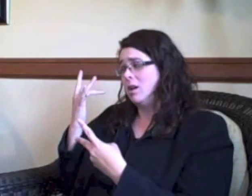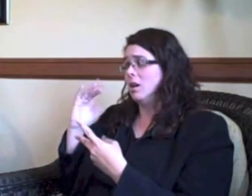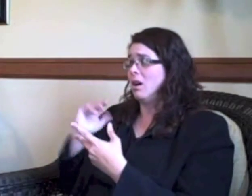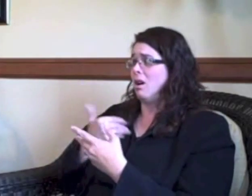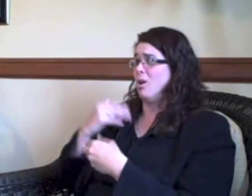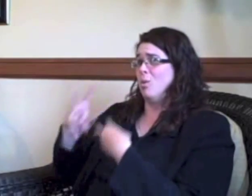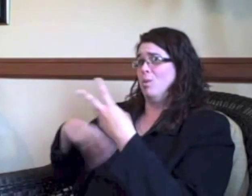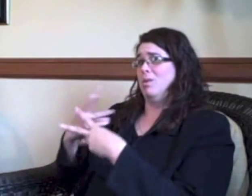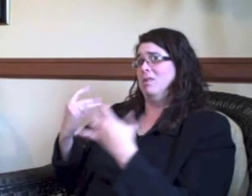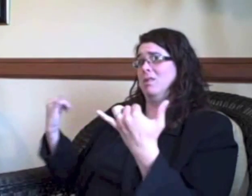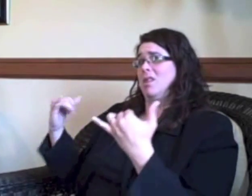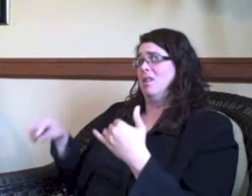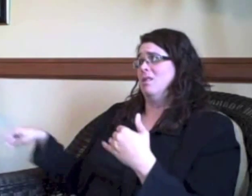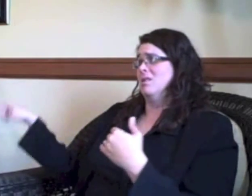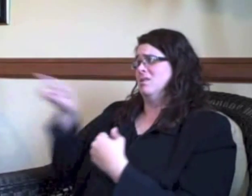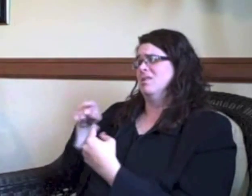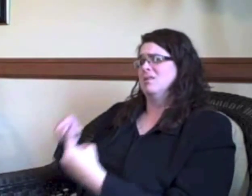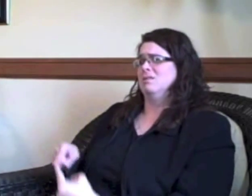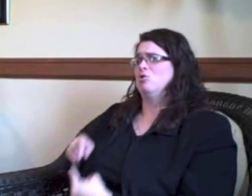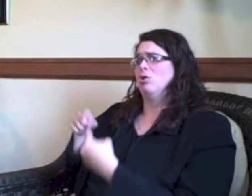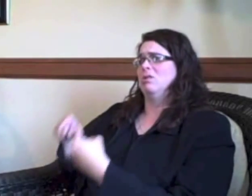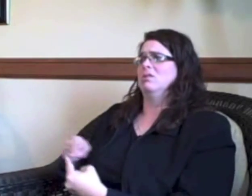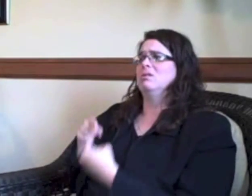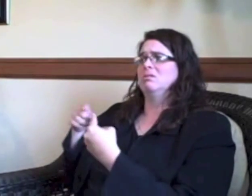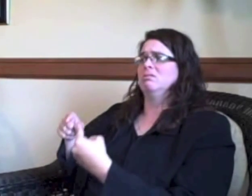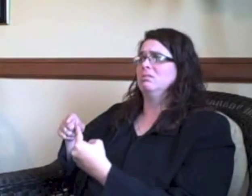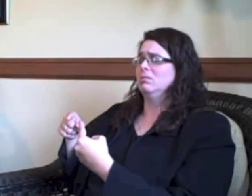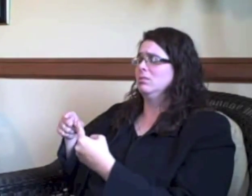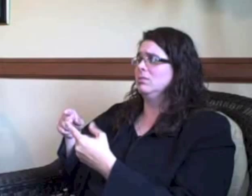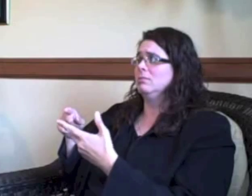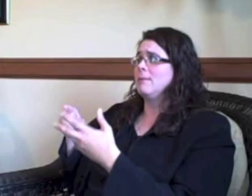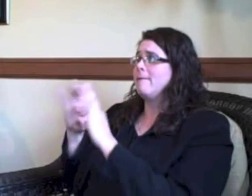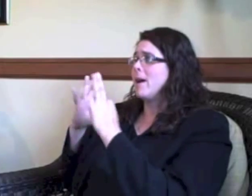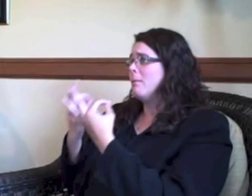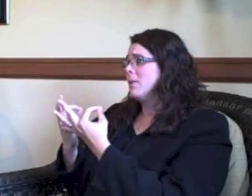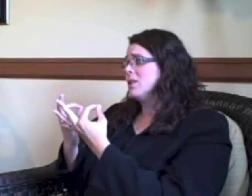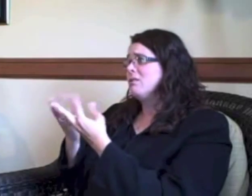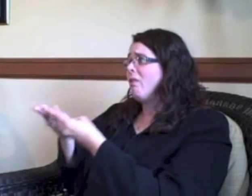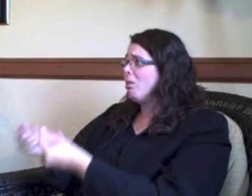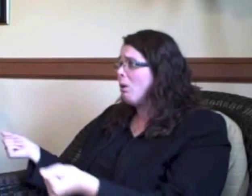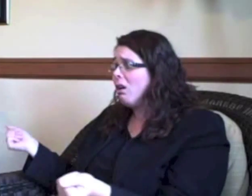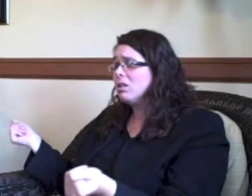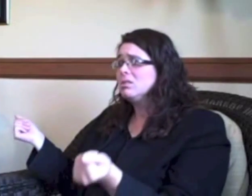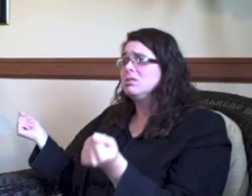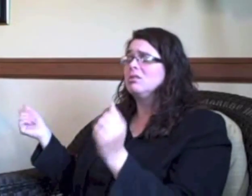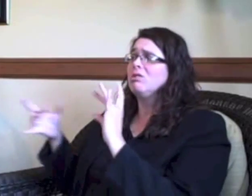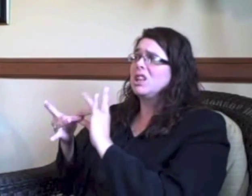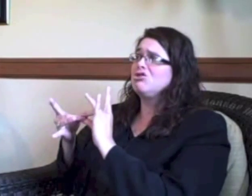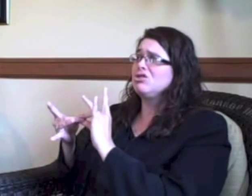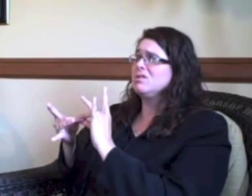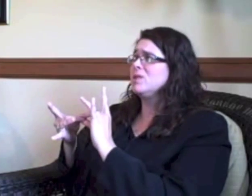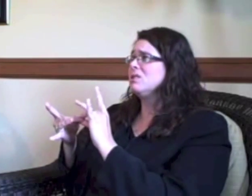families. And I do that because the world is in such struggle right now. Families are